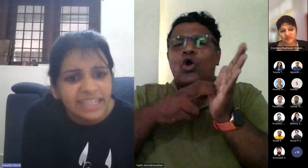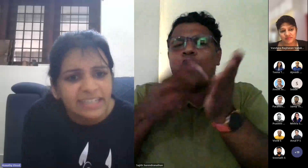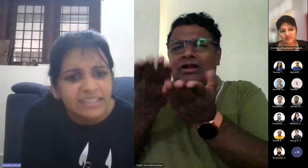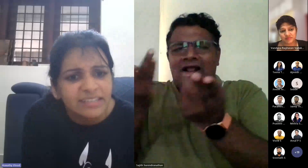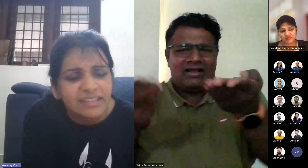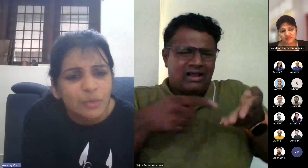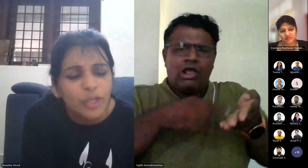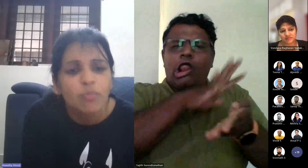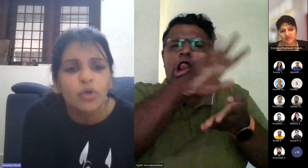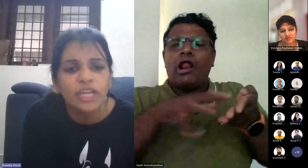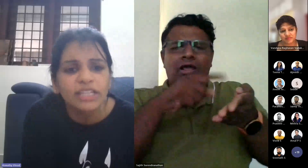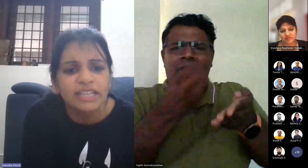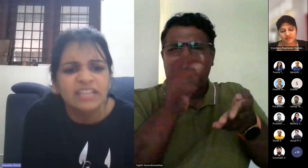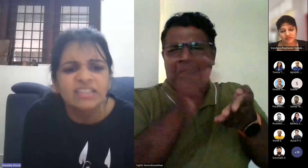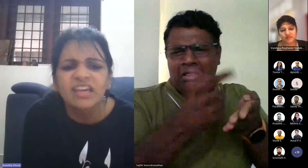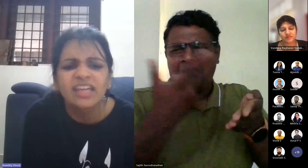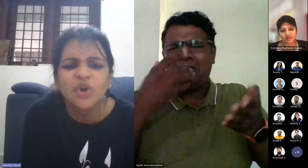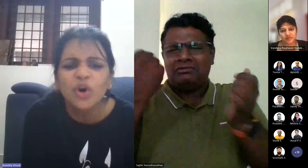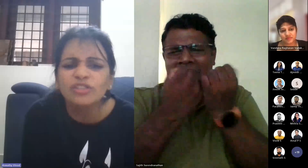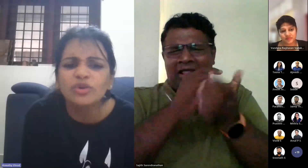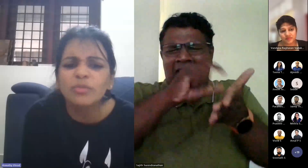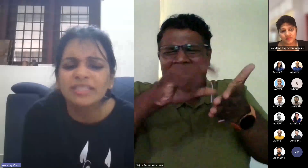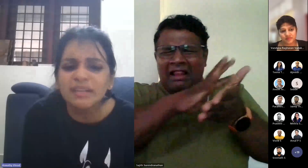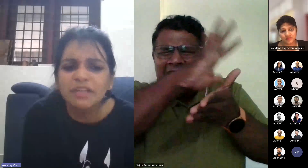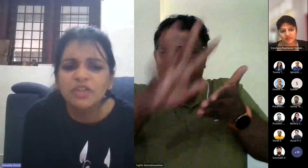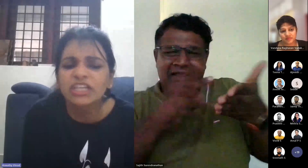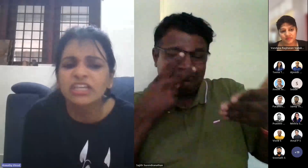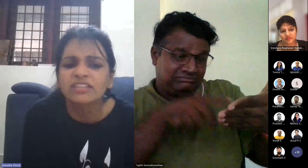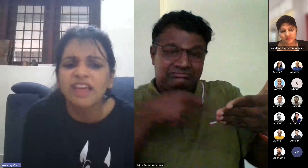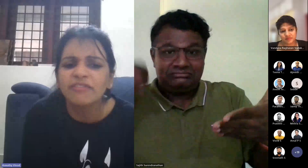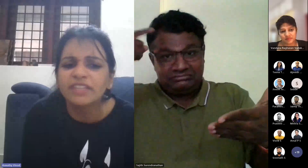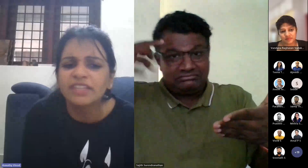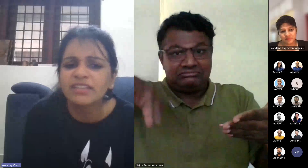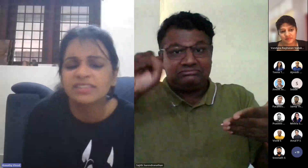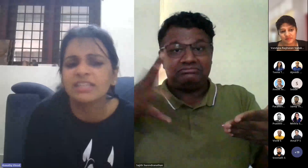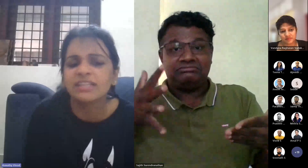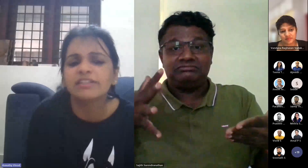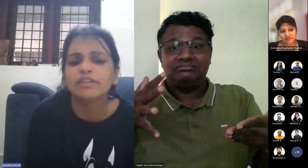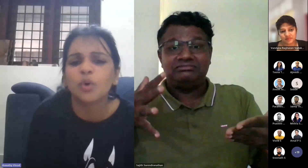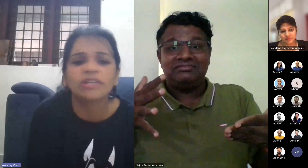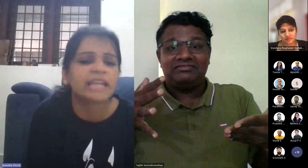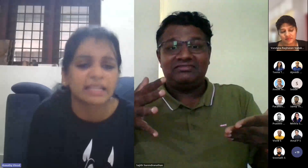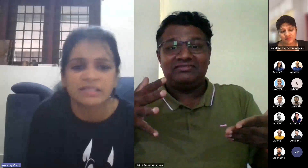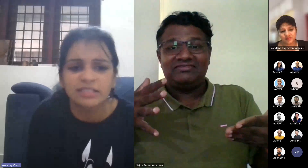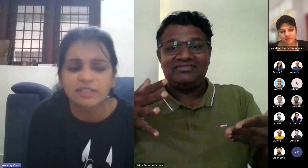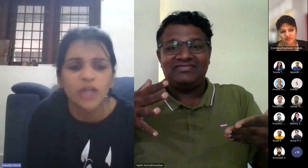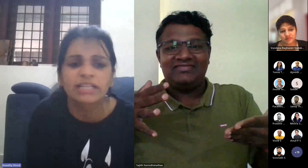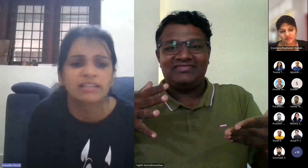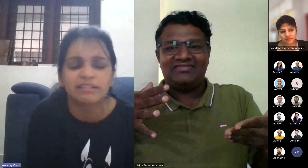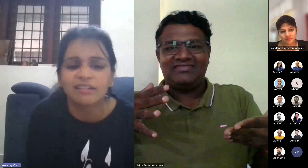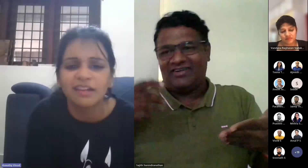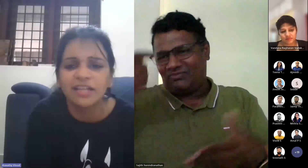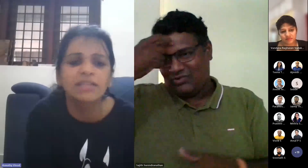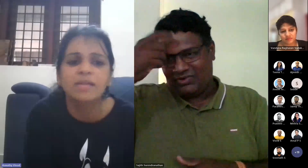In the ticket, when you're booking the ticket, it's all so messed up in your ticket. Things are written over lines. It's